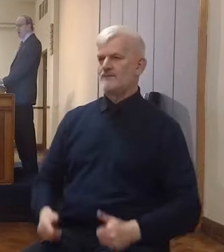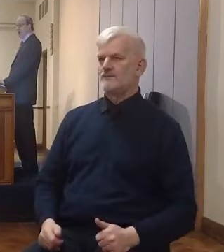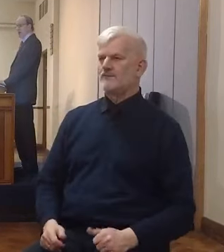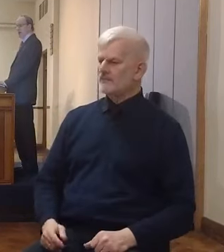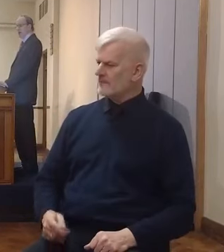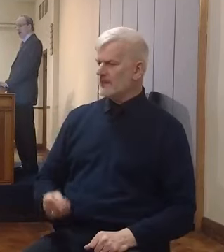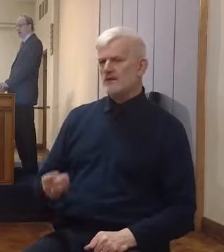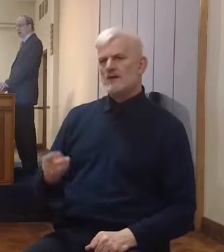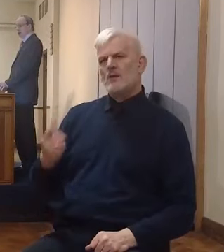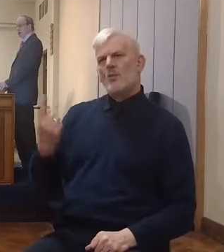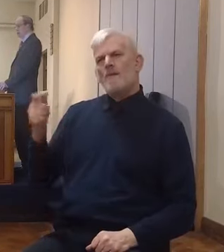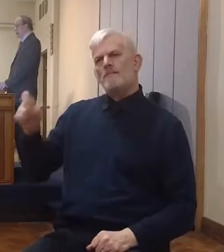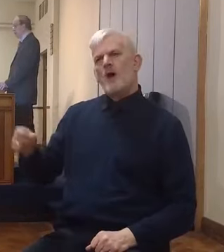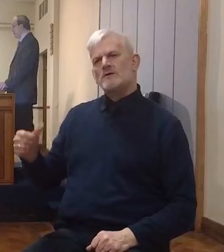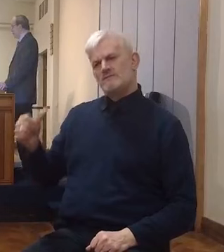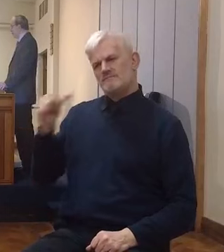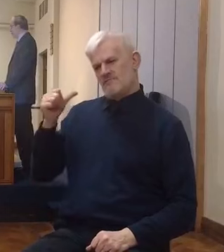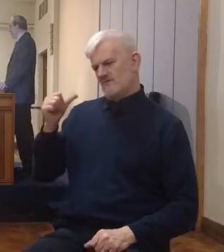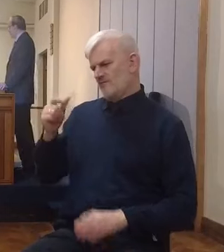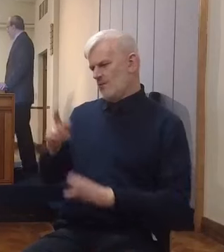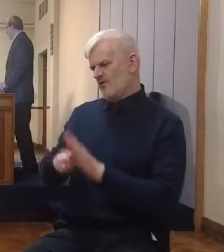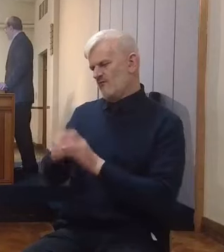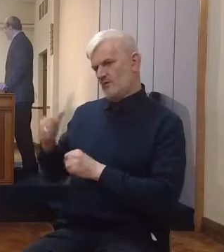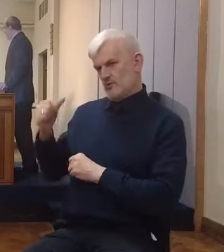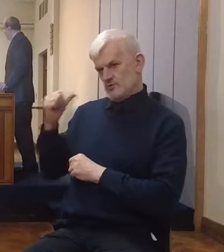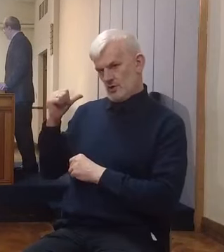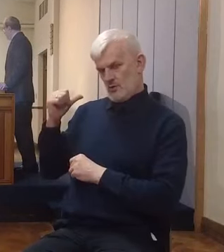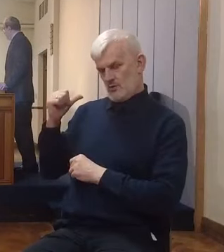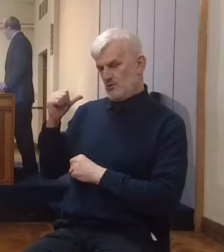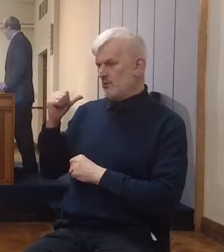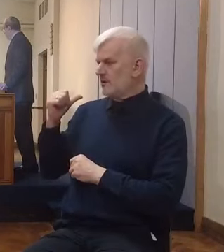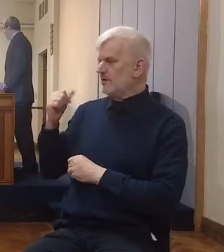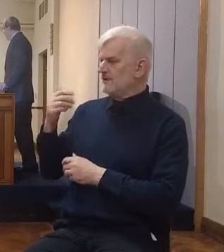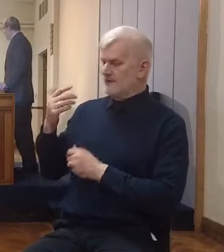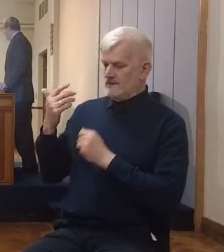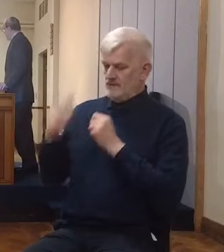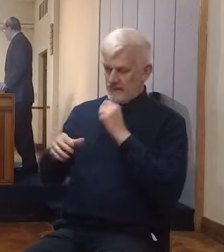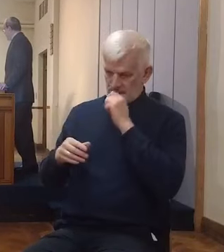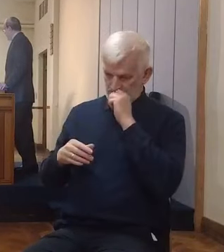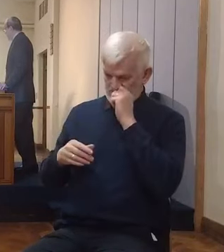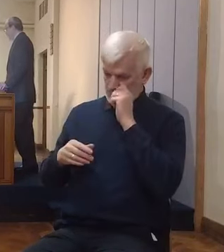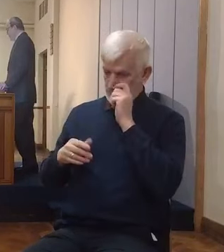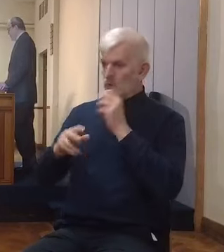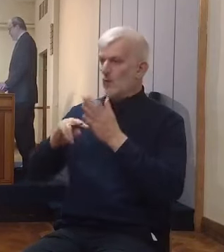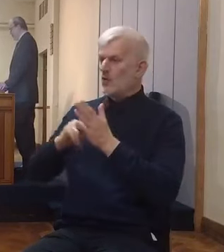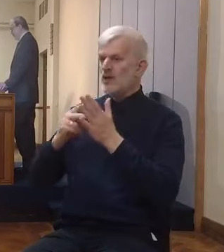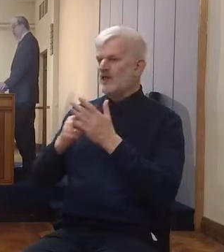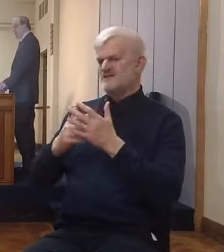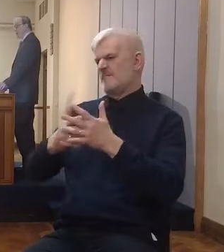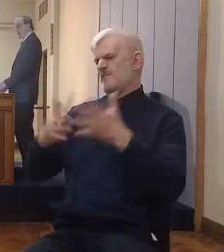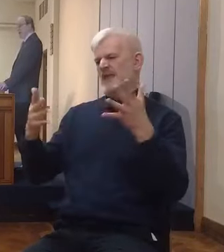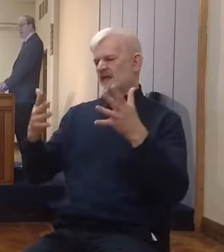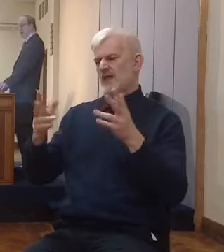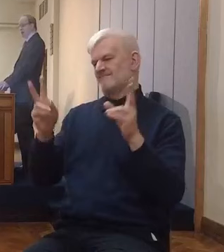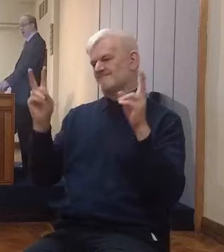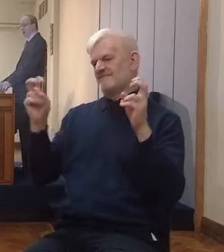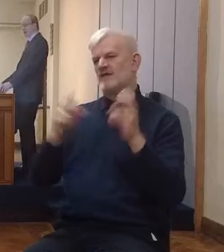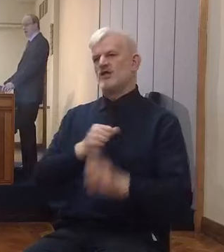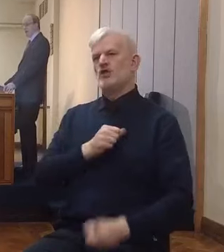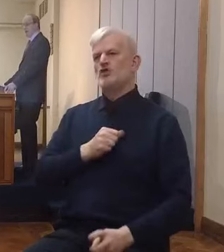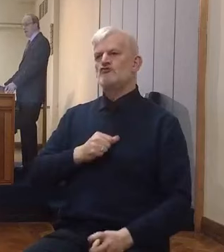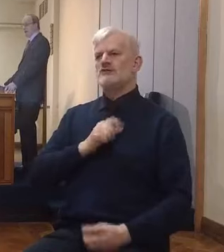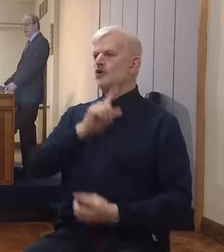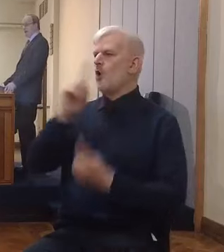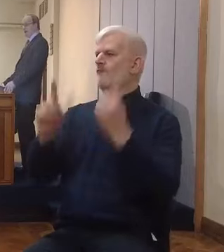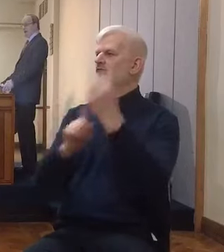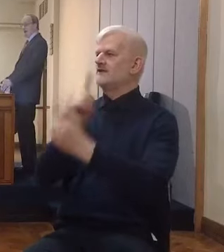who had been involved in the organising of one of our national Christian conferences, that this particular